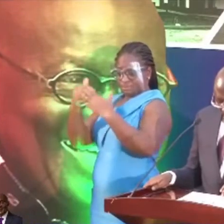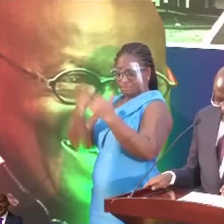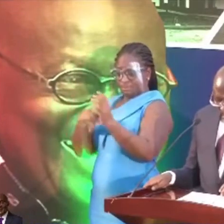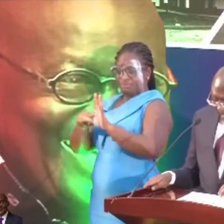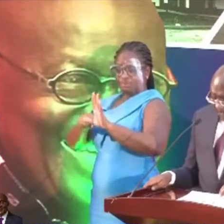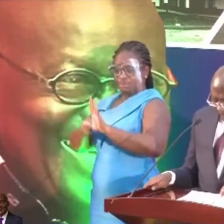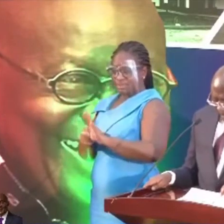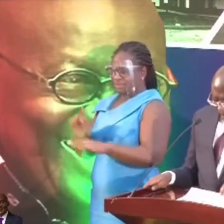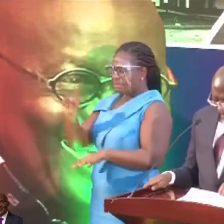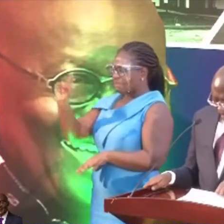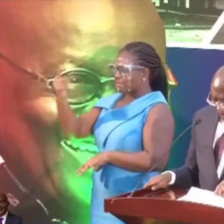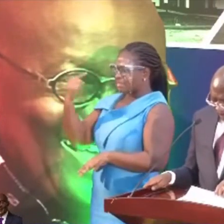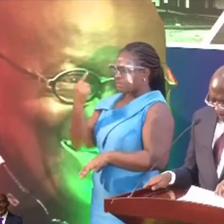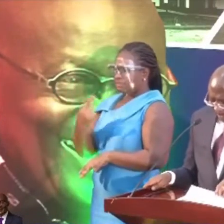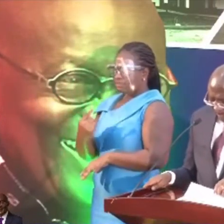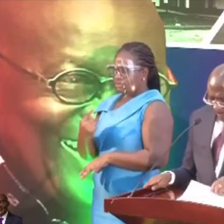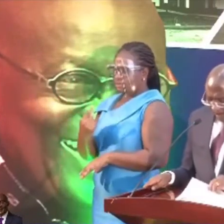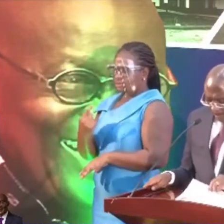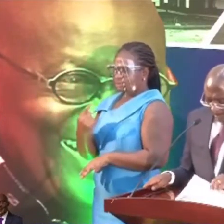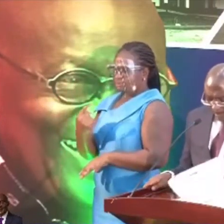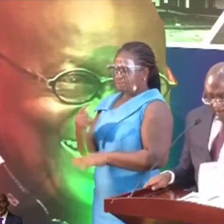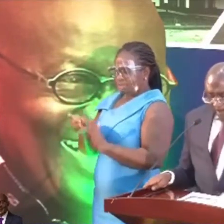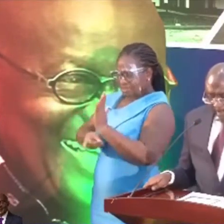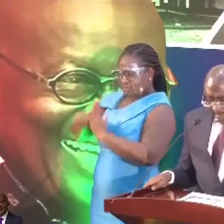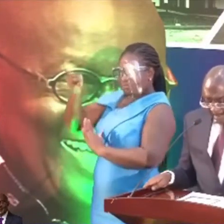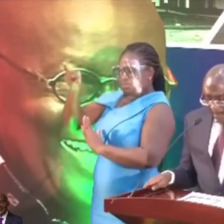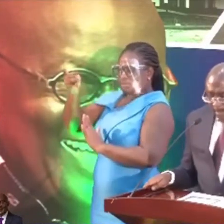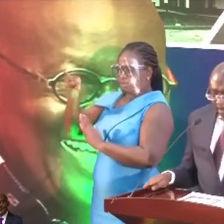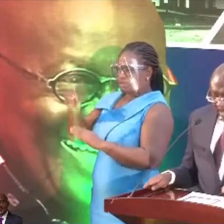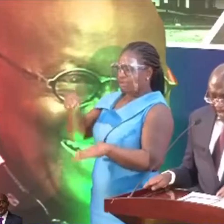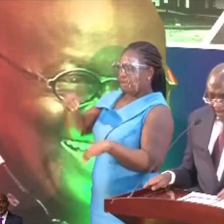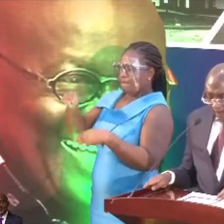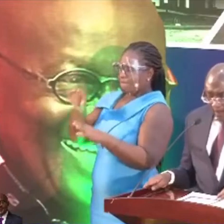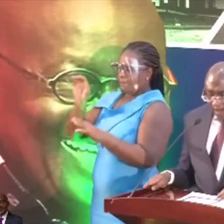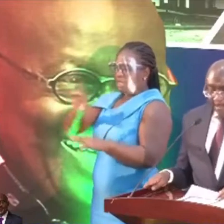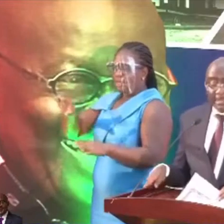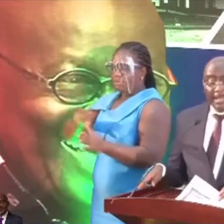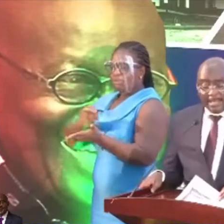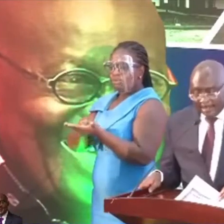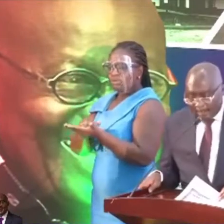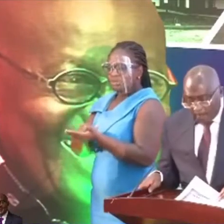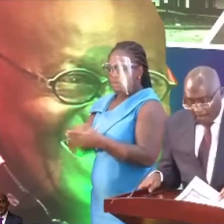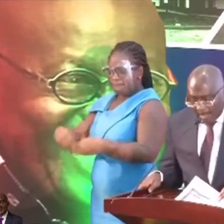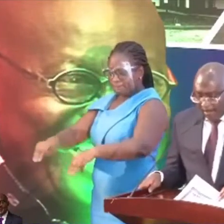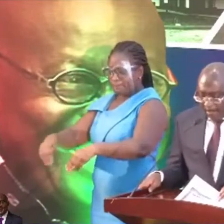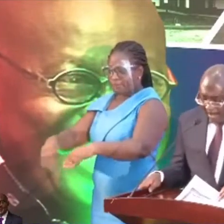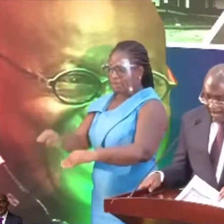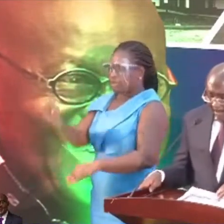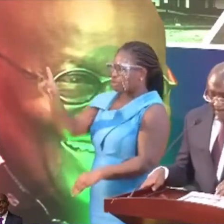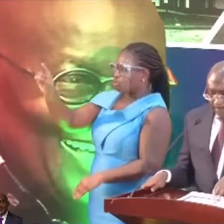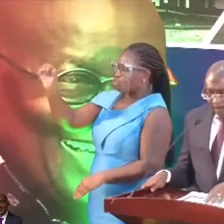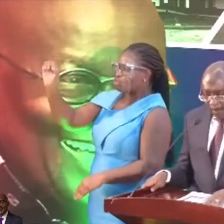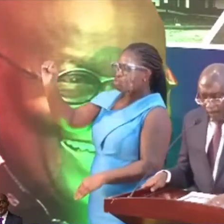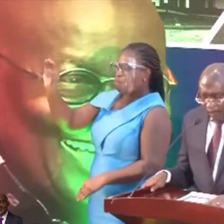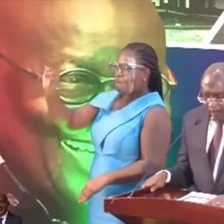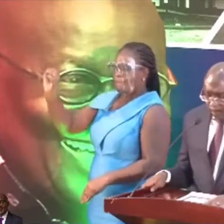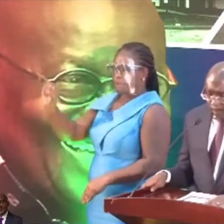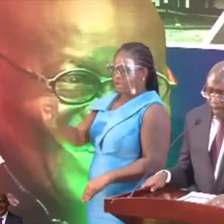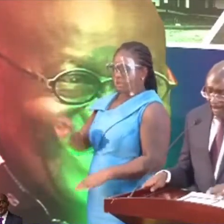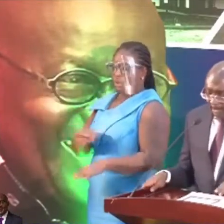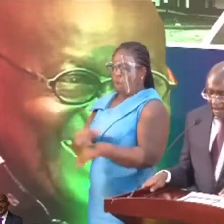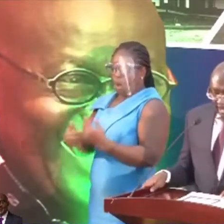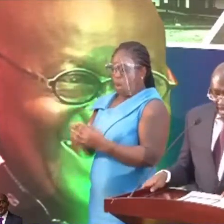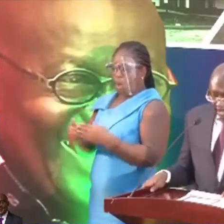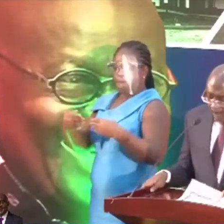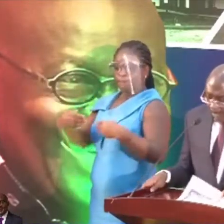on the first phase works of the redevelopment of the Mankesim Market Complex and the Dome Market. And both